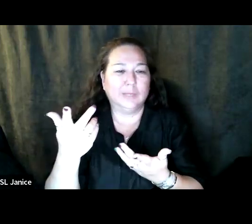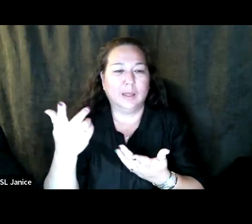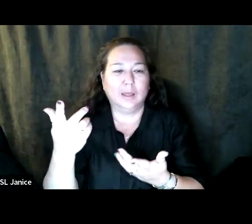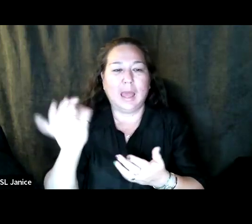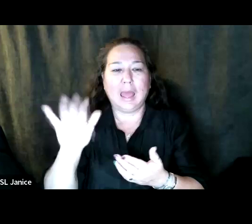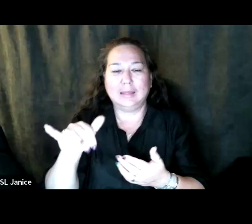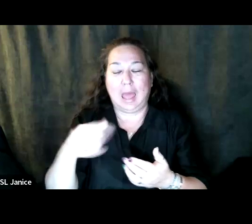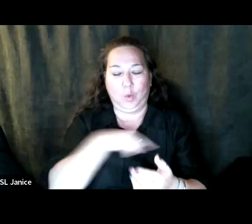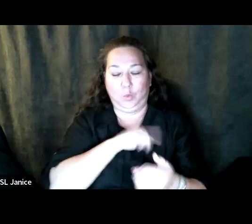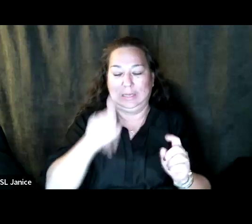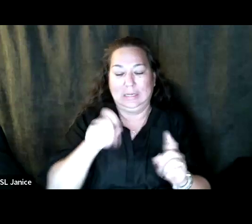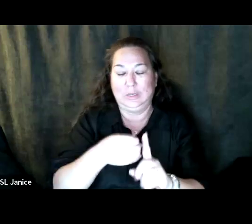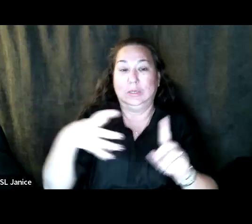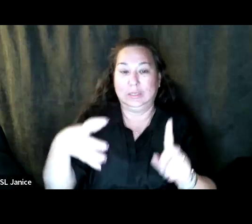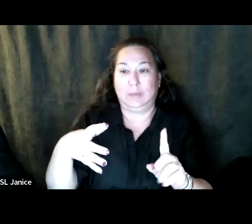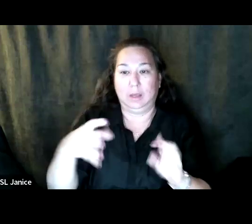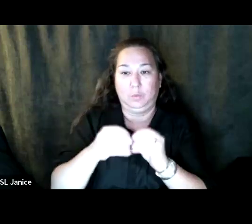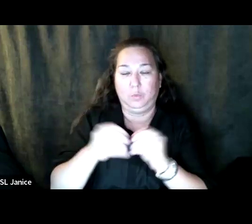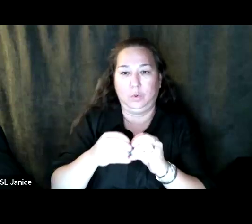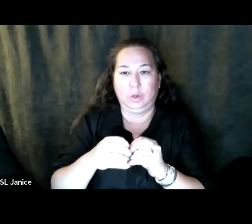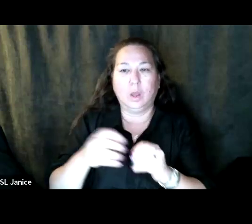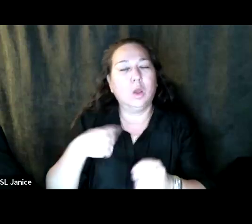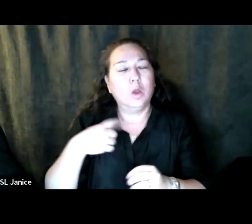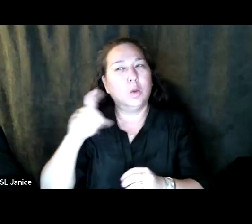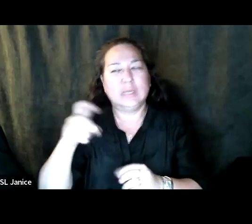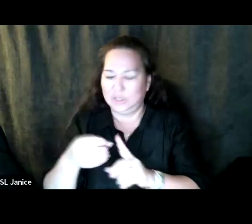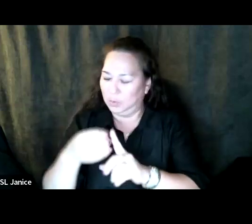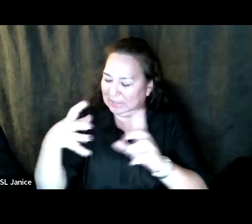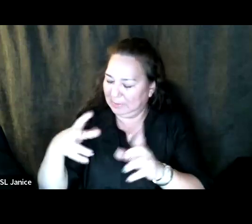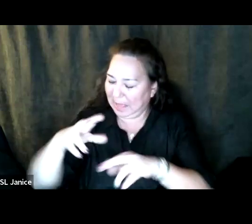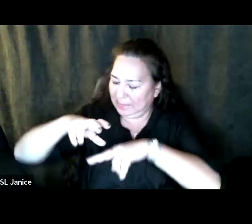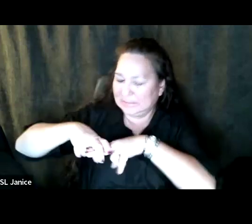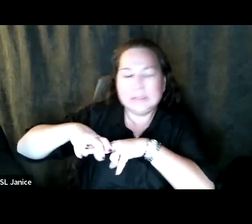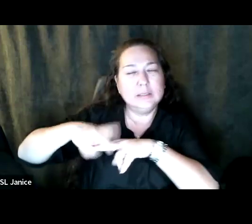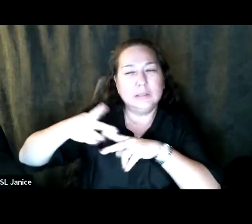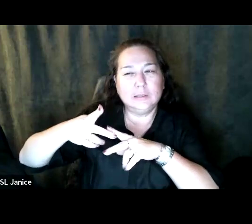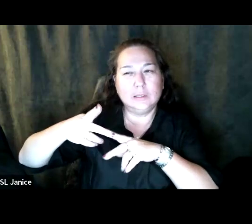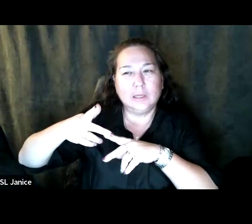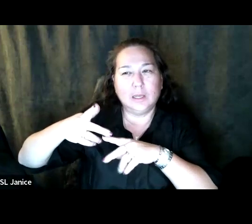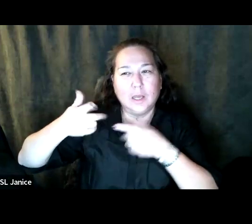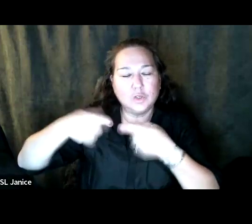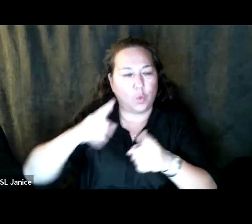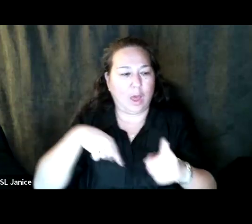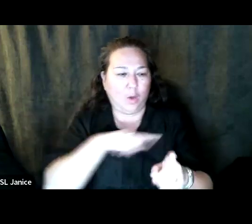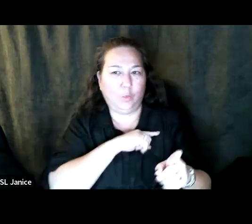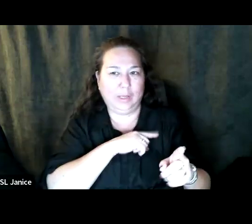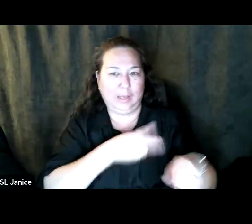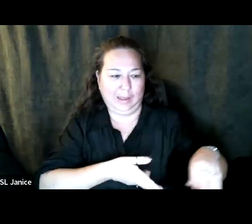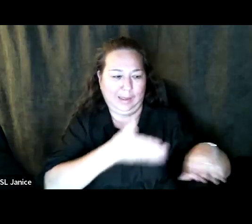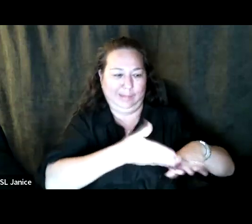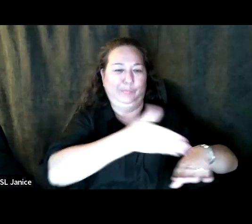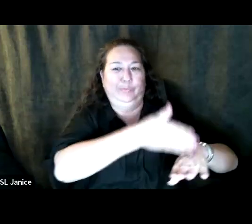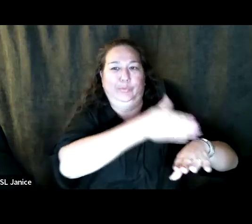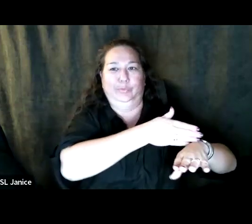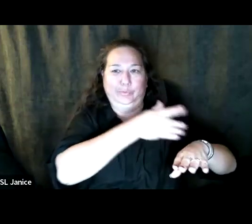to expand. We also talked about the need to expand the seats so that as we optimize the district, we do have